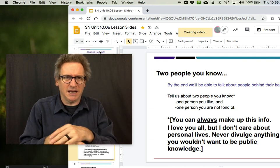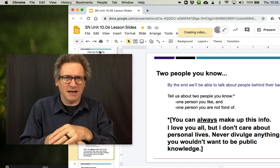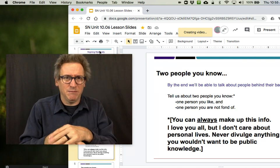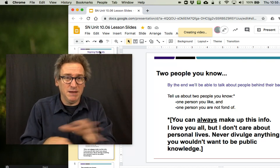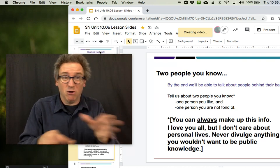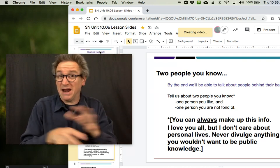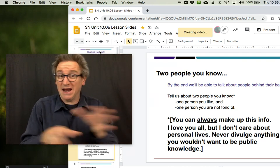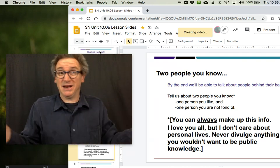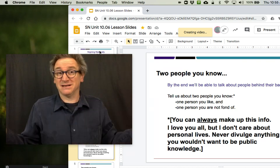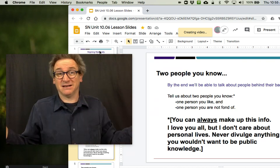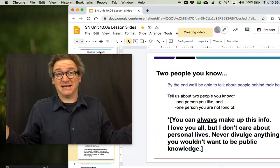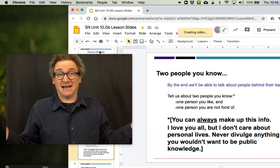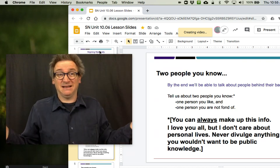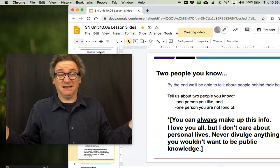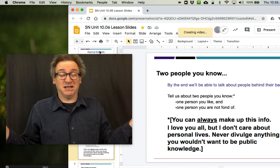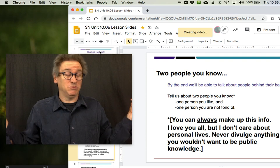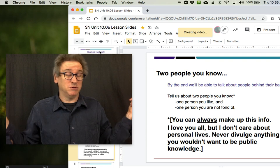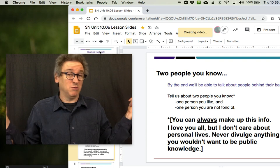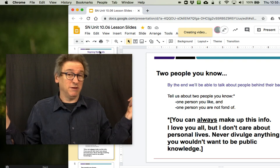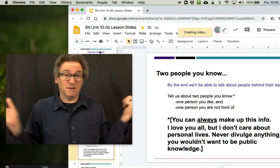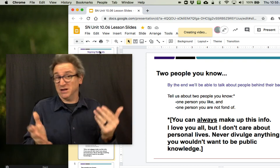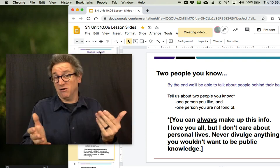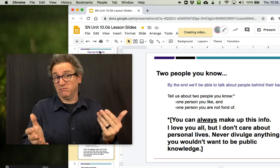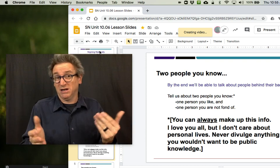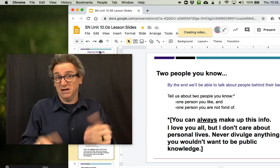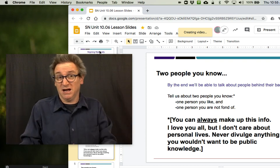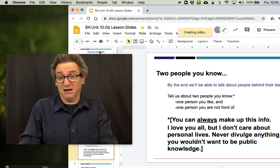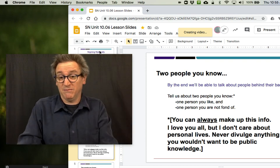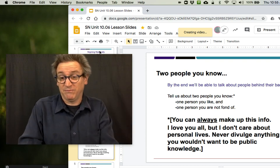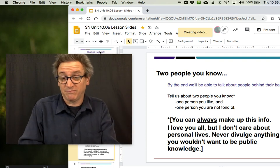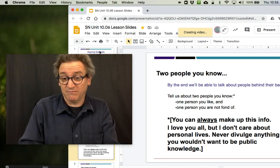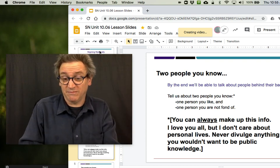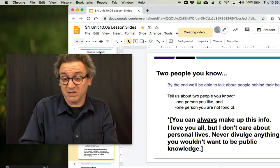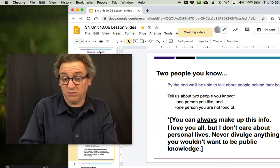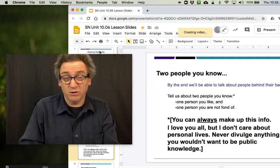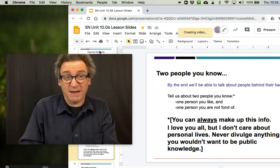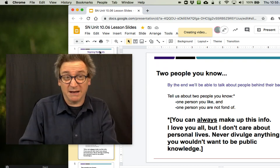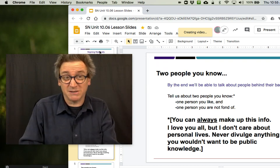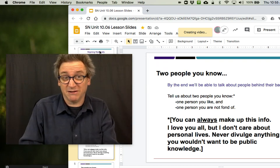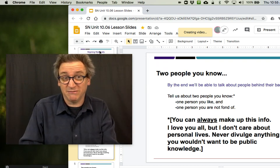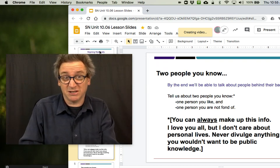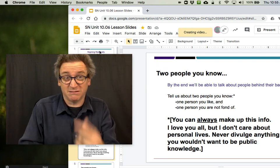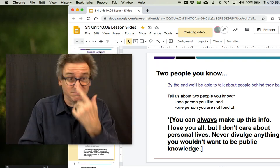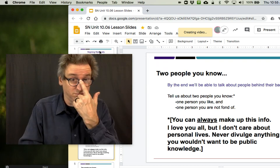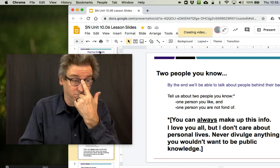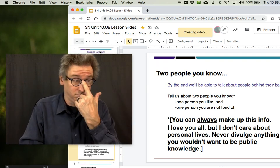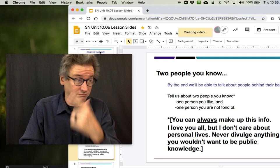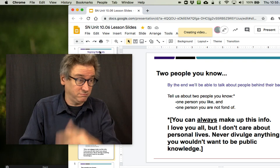telling me or anybody else in class anything that you don't want them to know. So you can make up stuff.